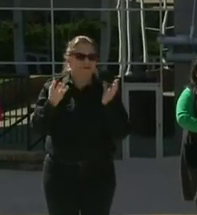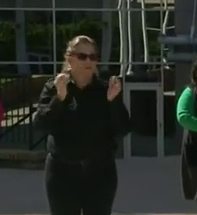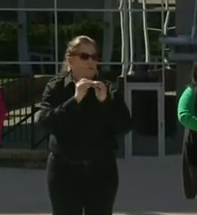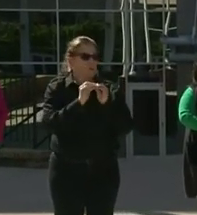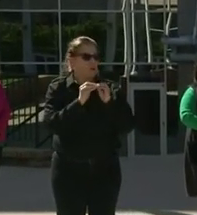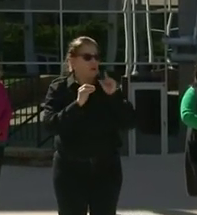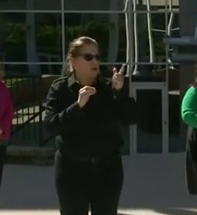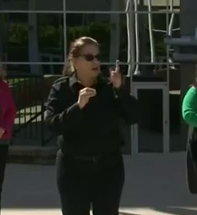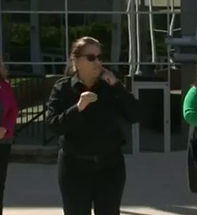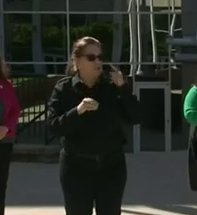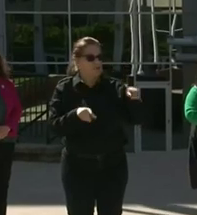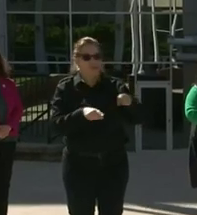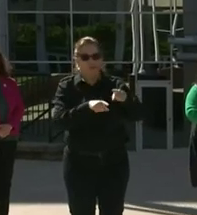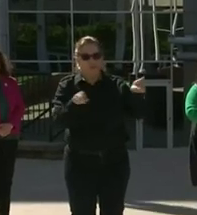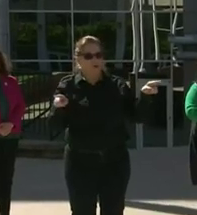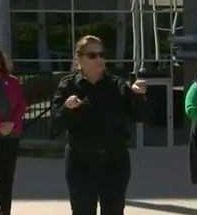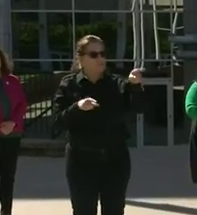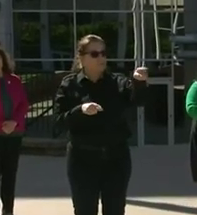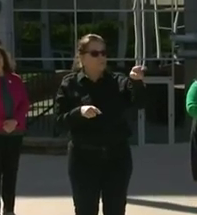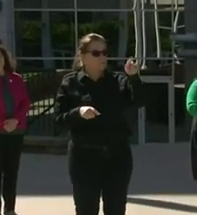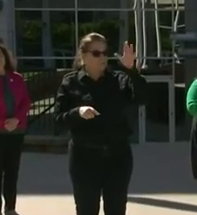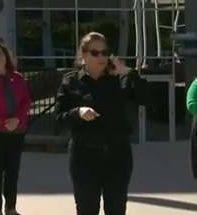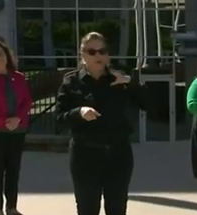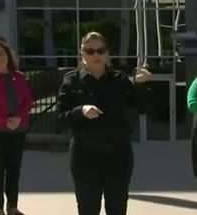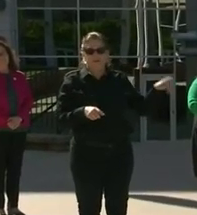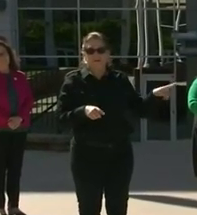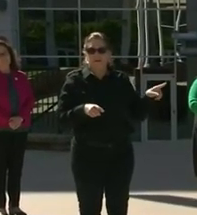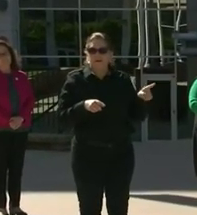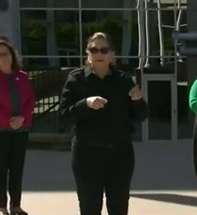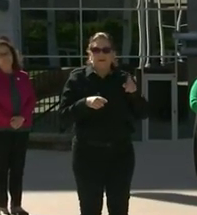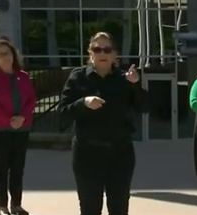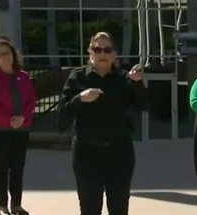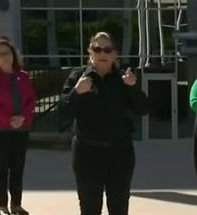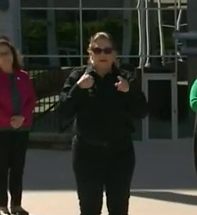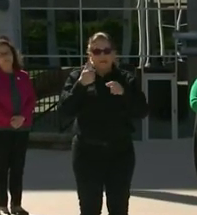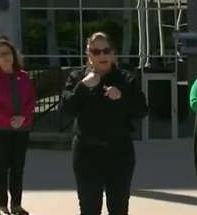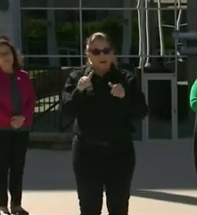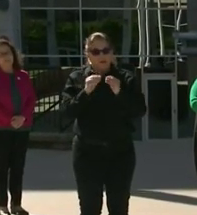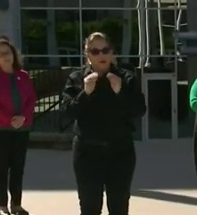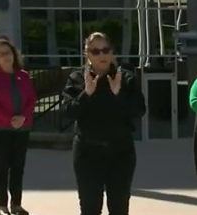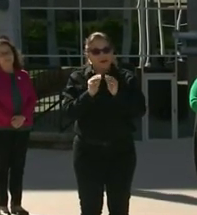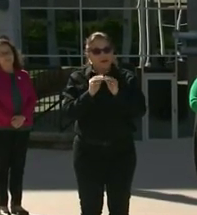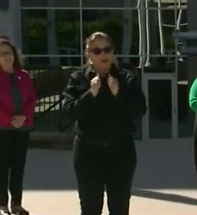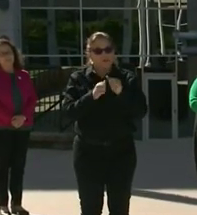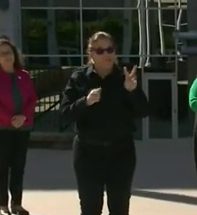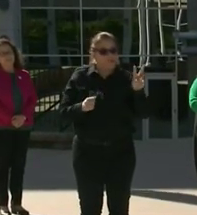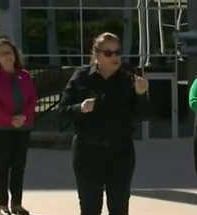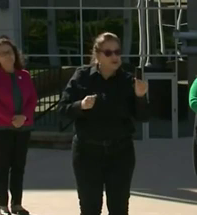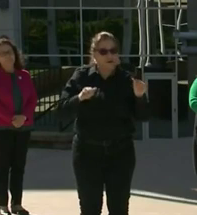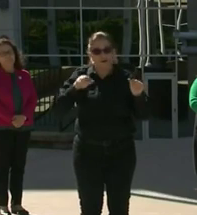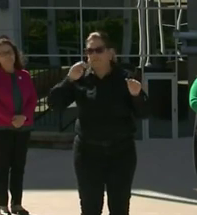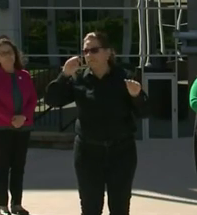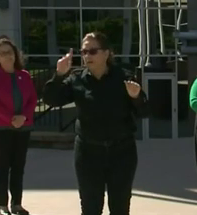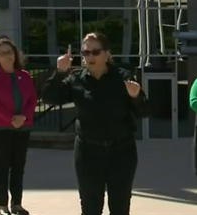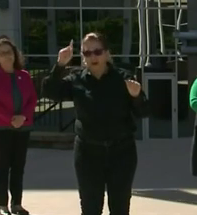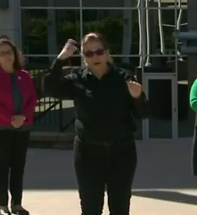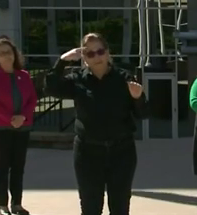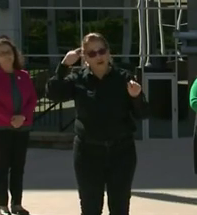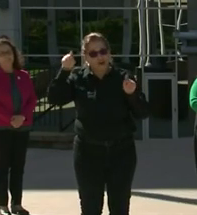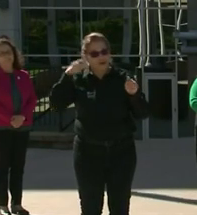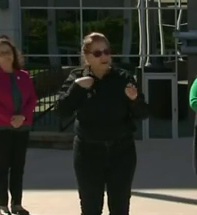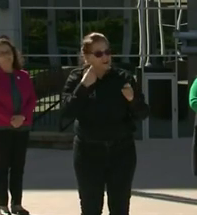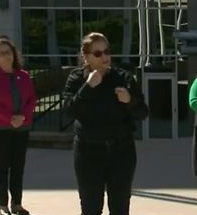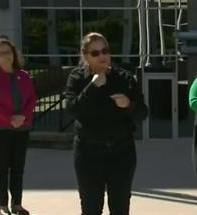the Virginia and Maryland governors. I just mentioned that we have a plan called for later.